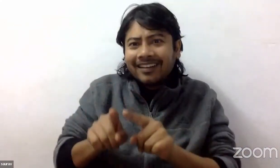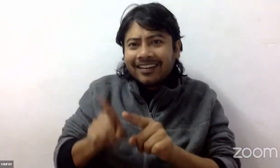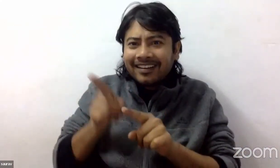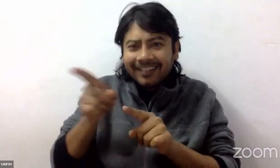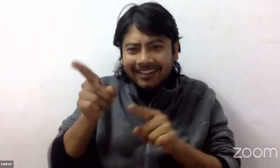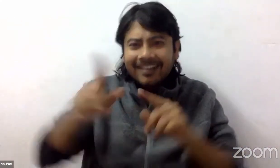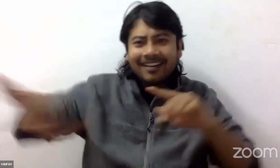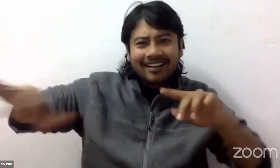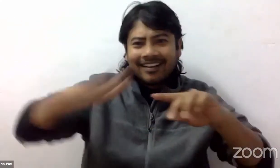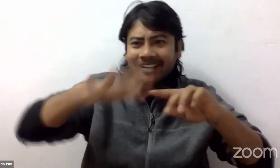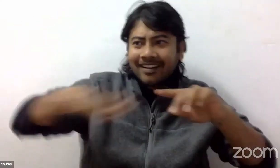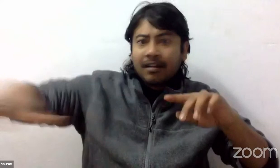Amavasya, the tides are very high,